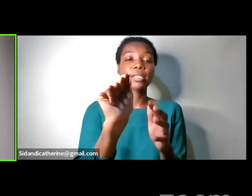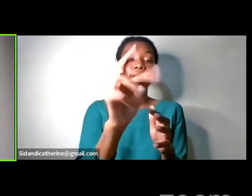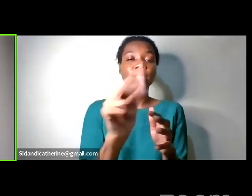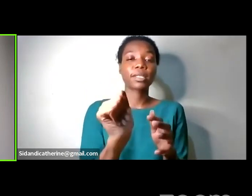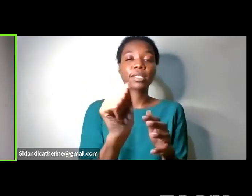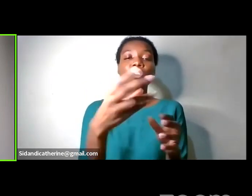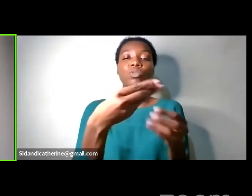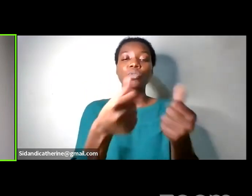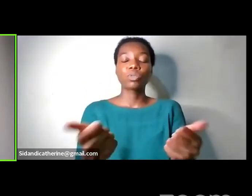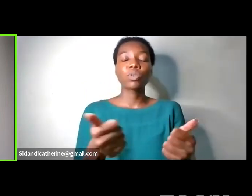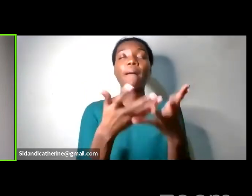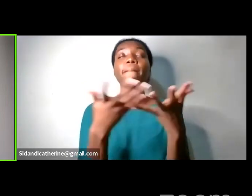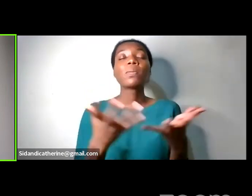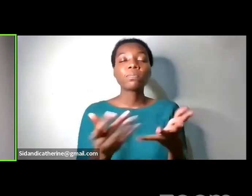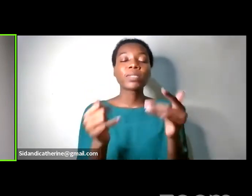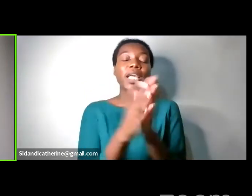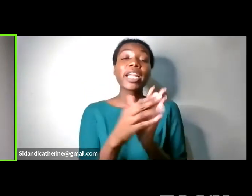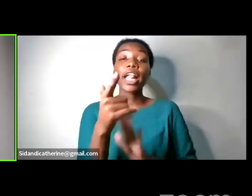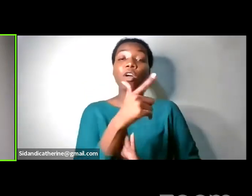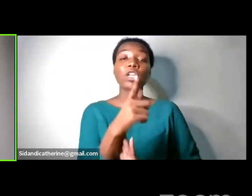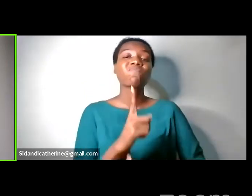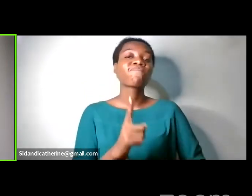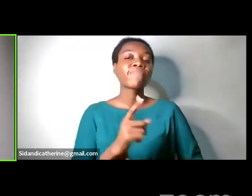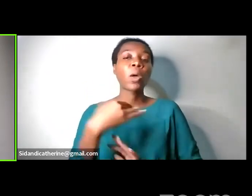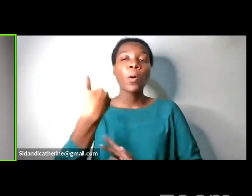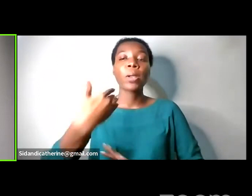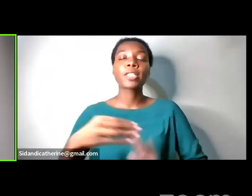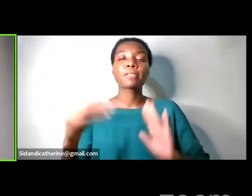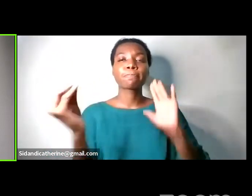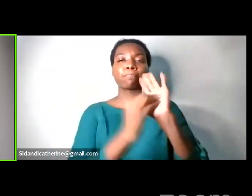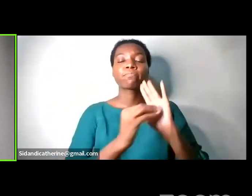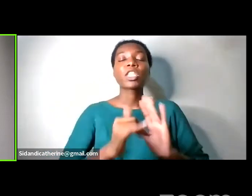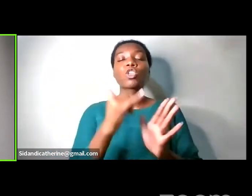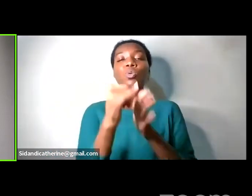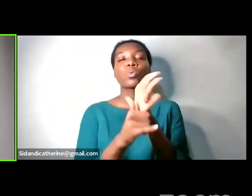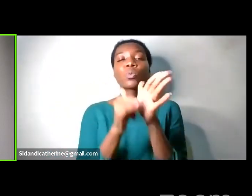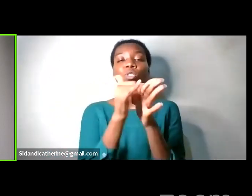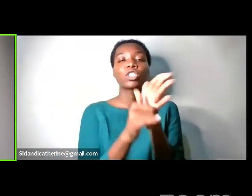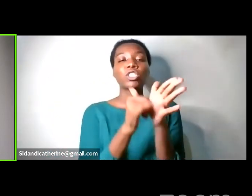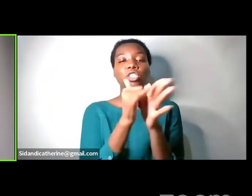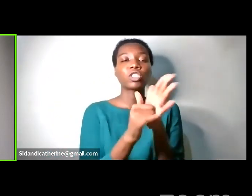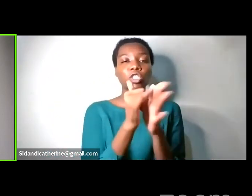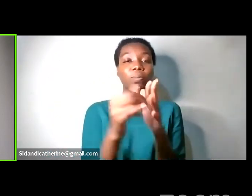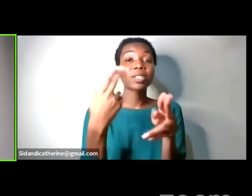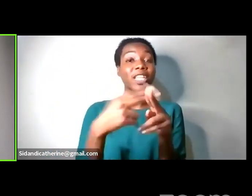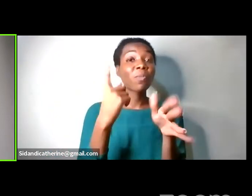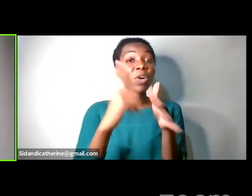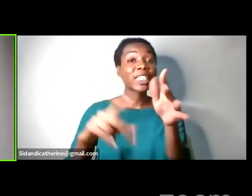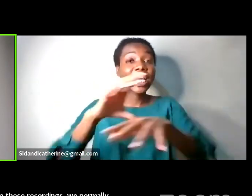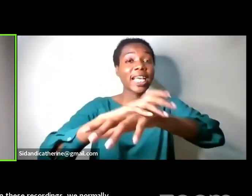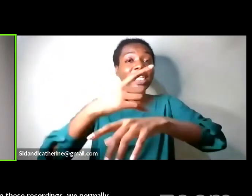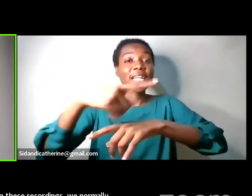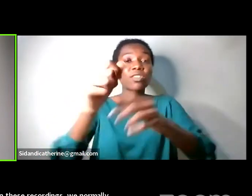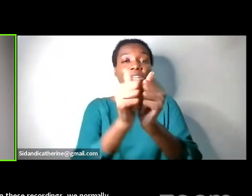us. And then these recordings, we normally upload them on our YouTube channel. Our YouTube channel is called Get It Right with